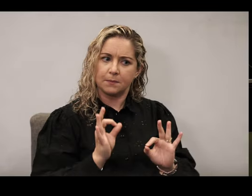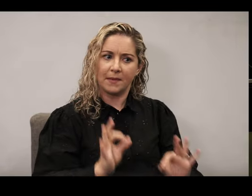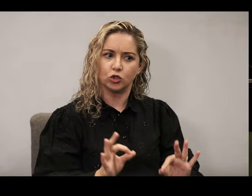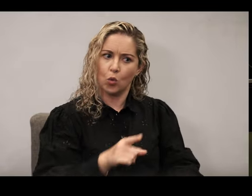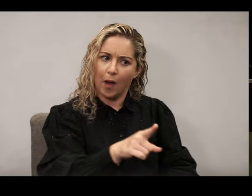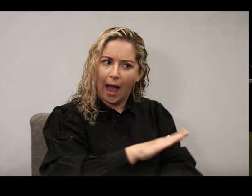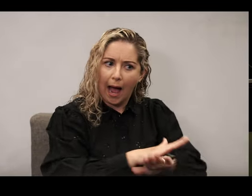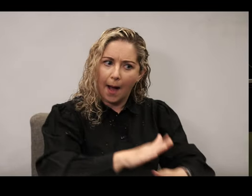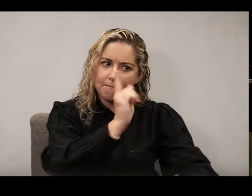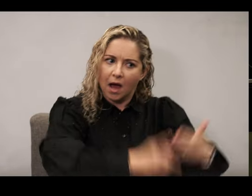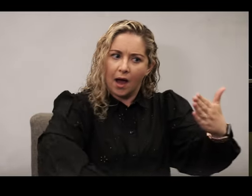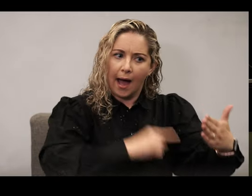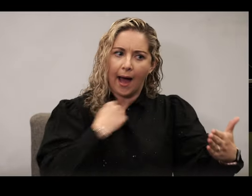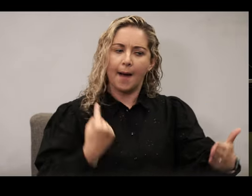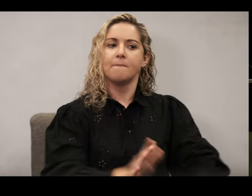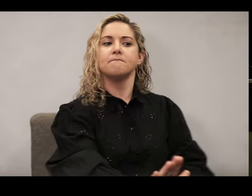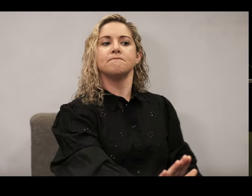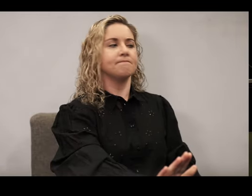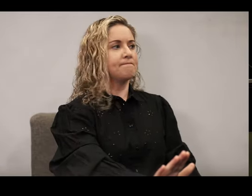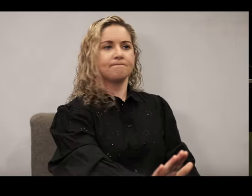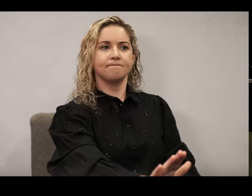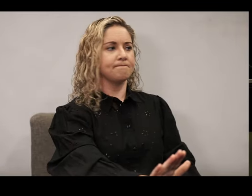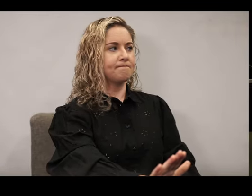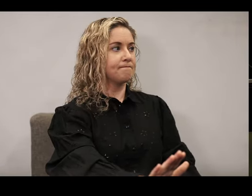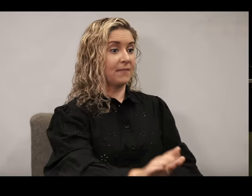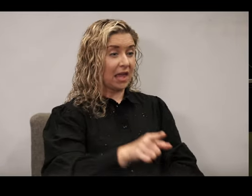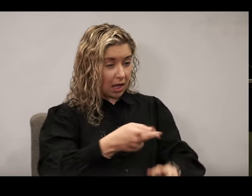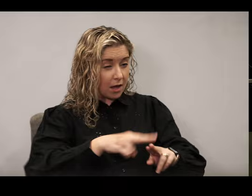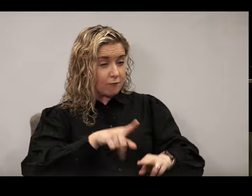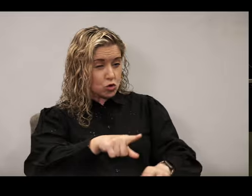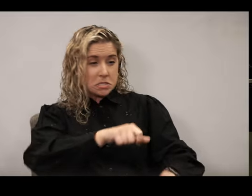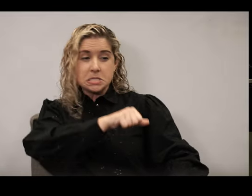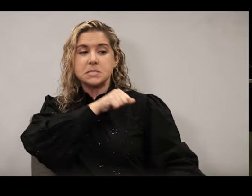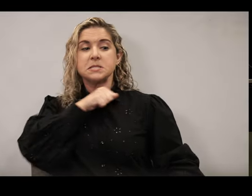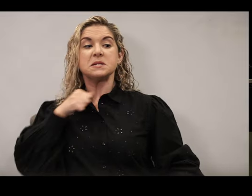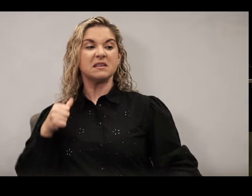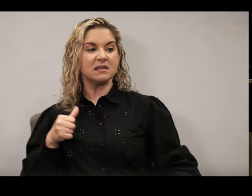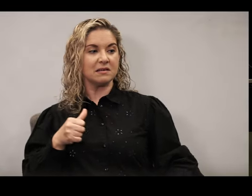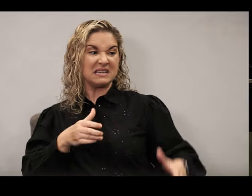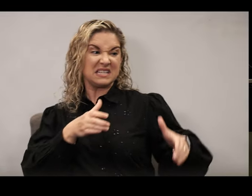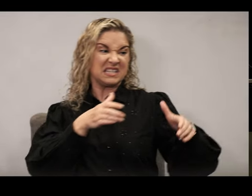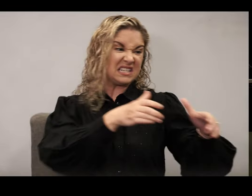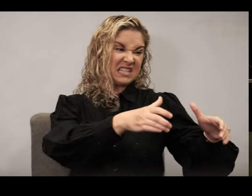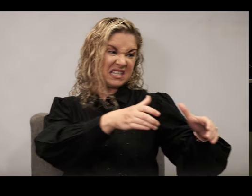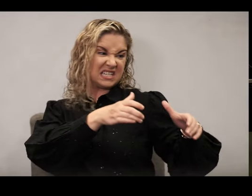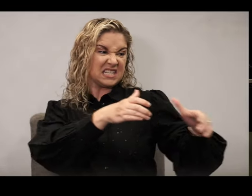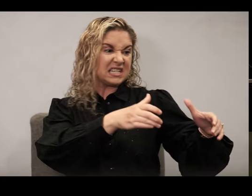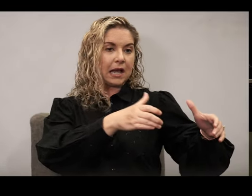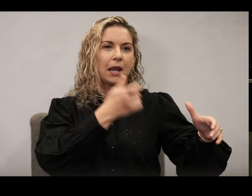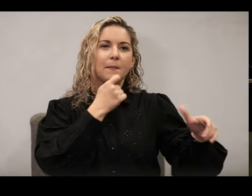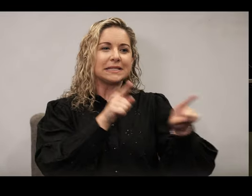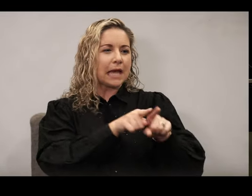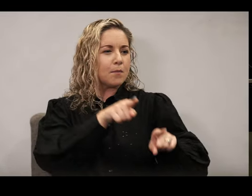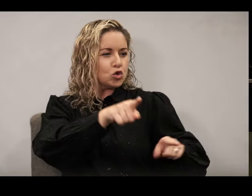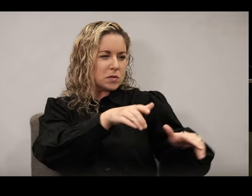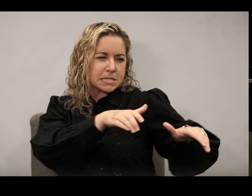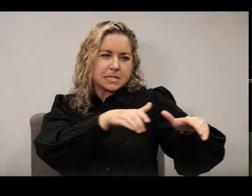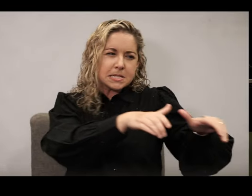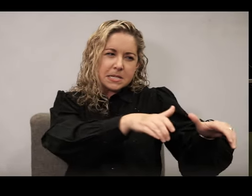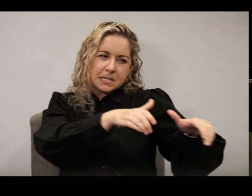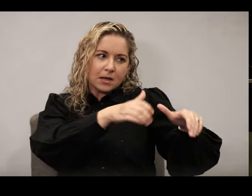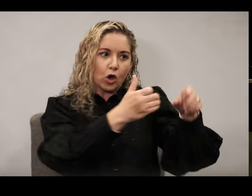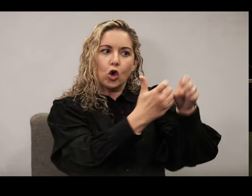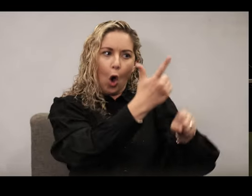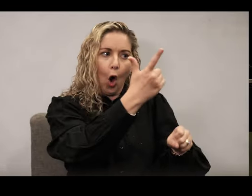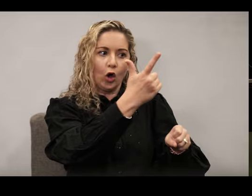the representation of God. To kill a human is to, in some sense, try to kill God if that were possible. Human